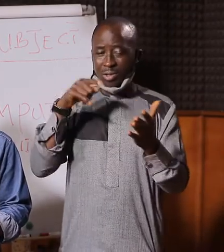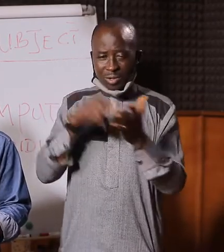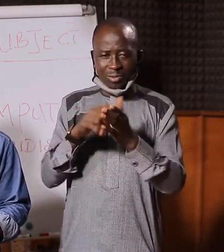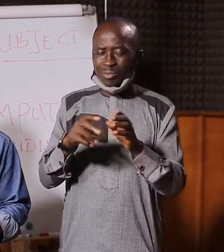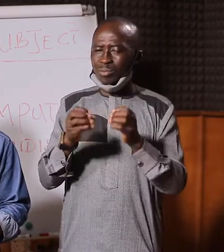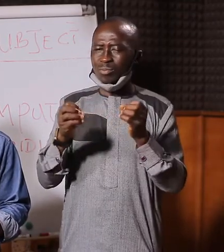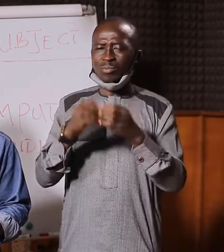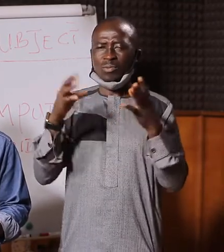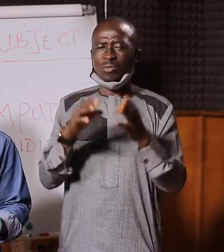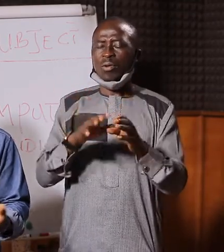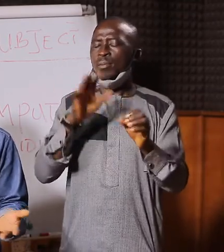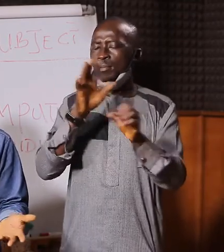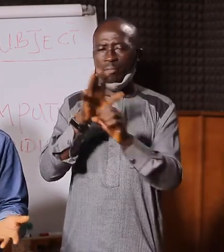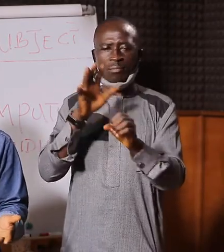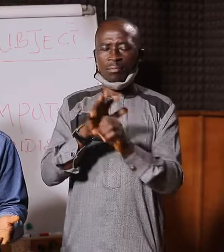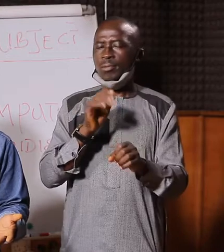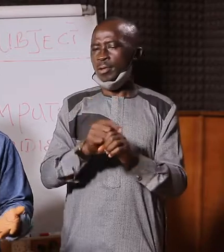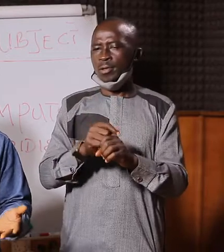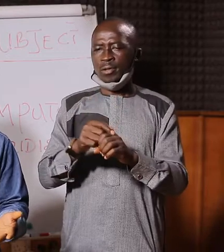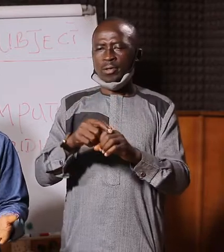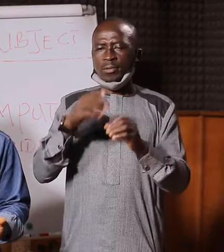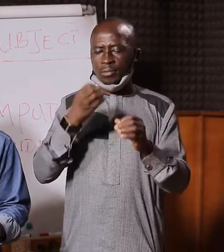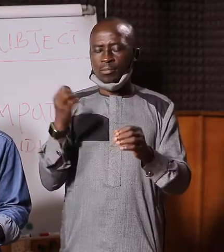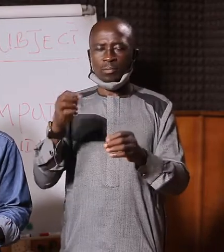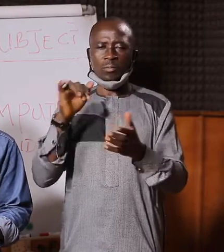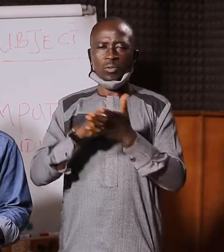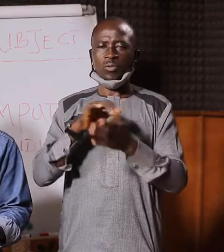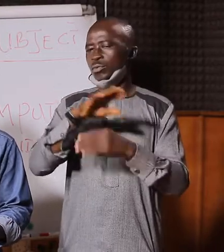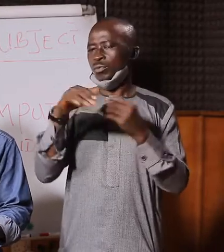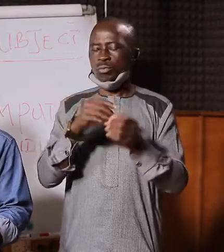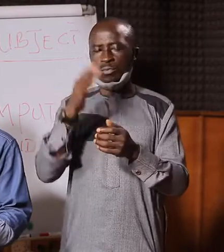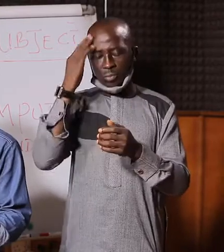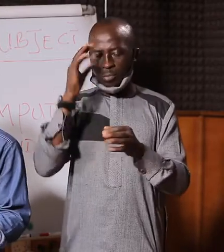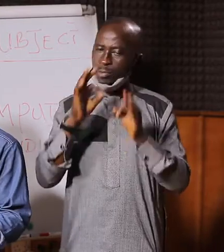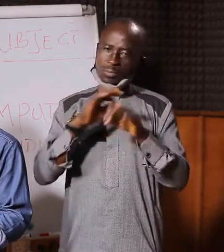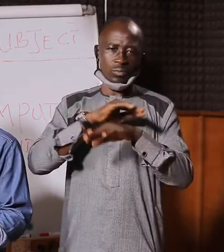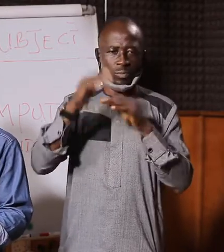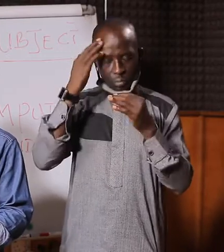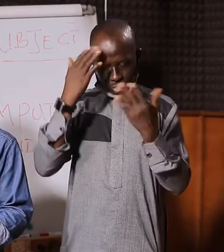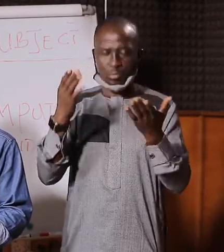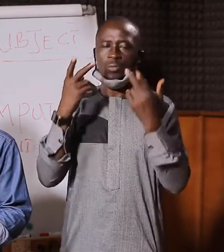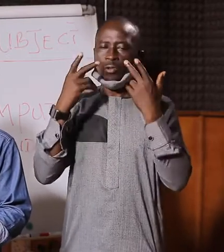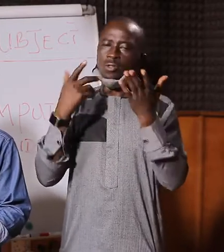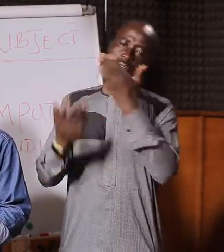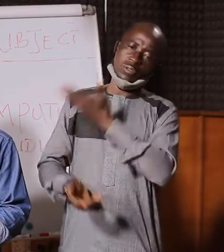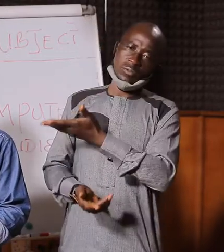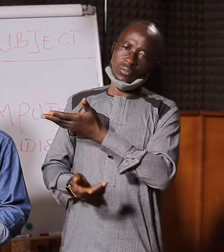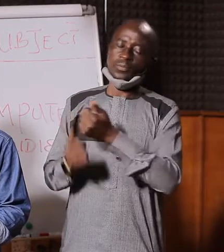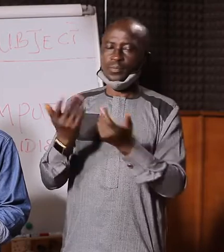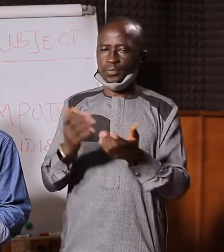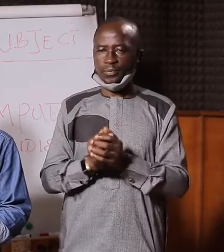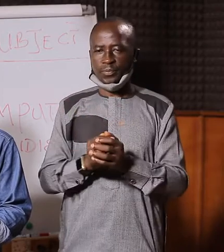most popular input device. We all know it. And if you don't know it today, you're privileged to see one. This